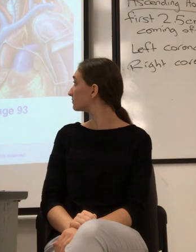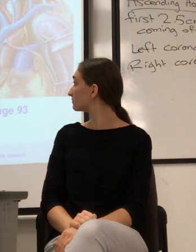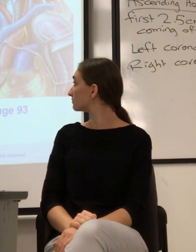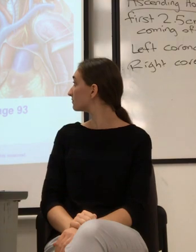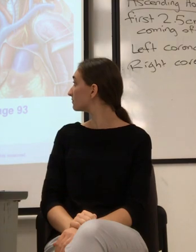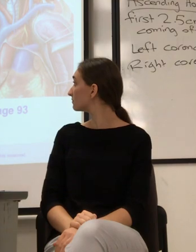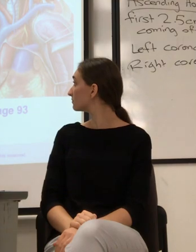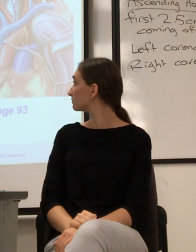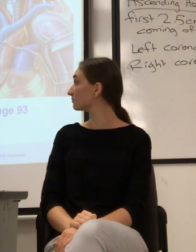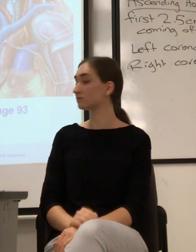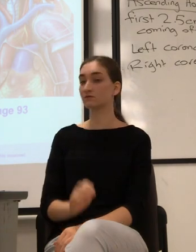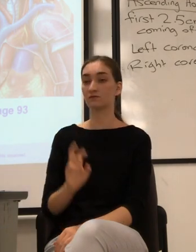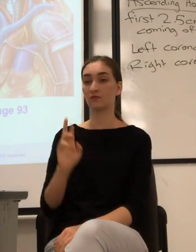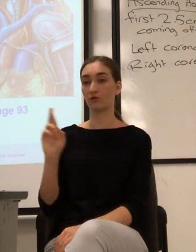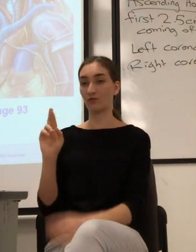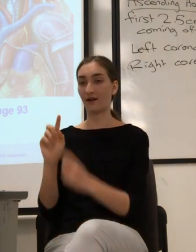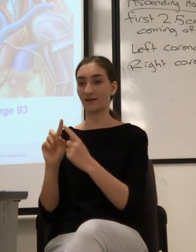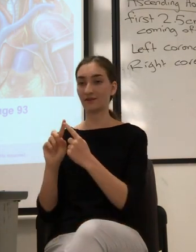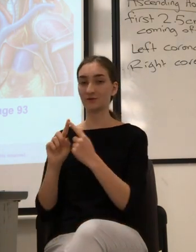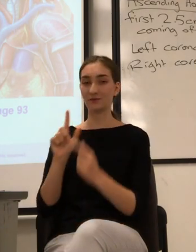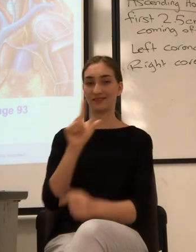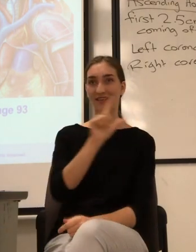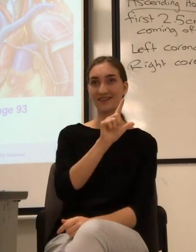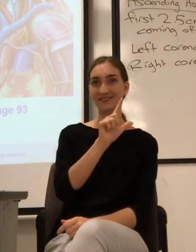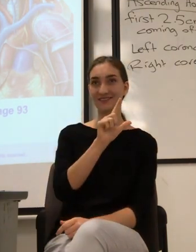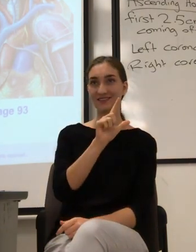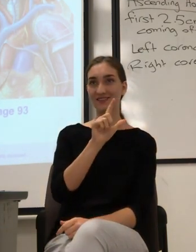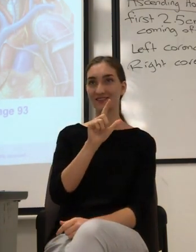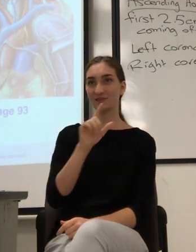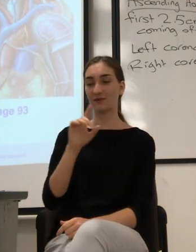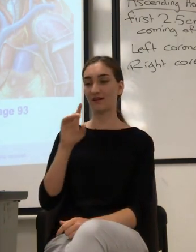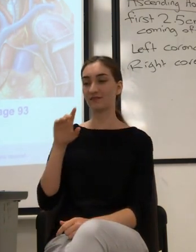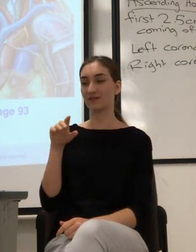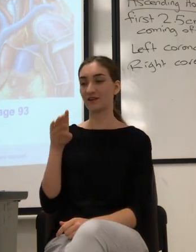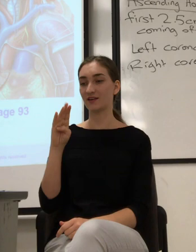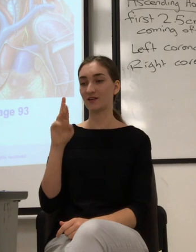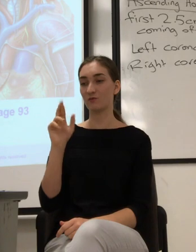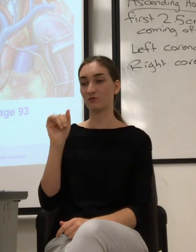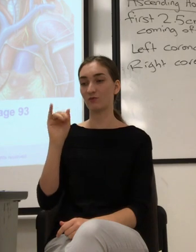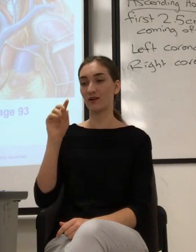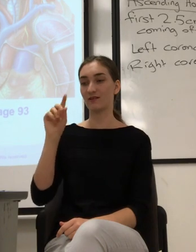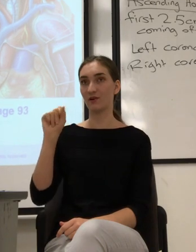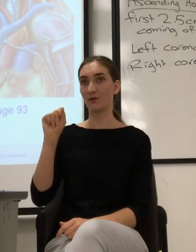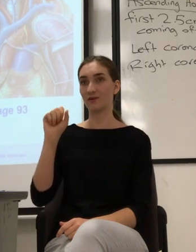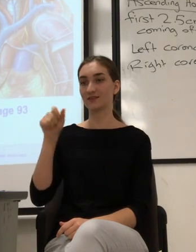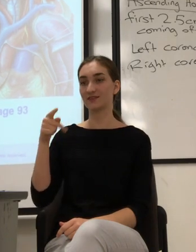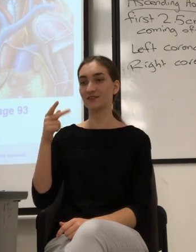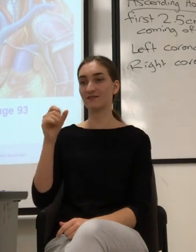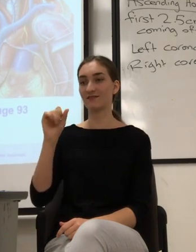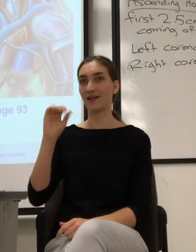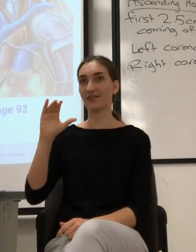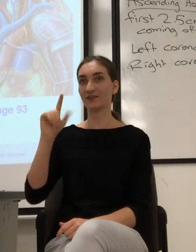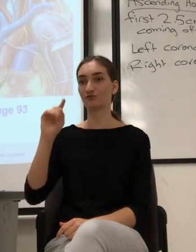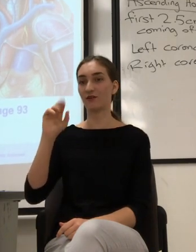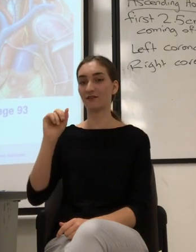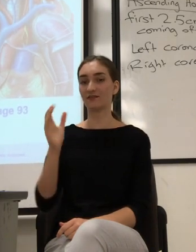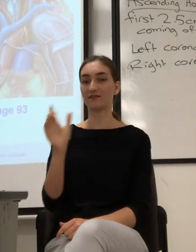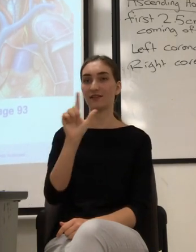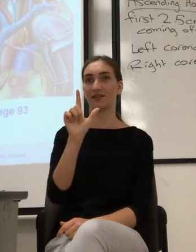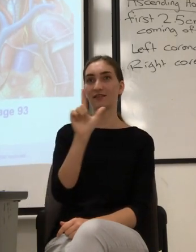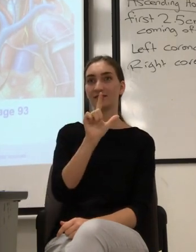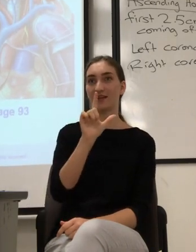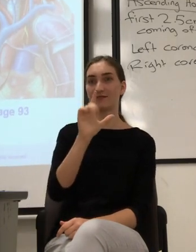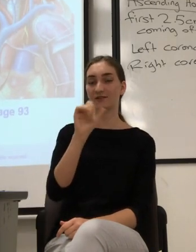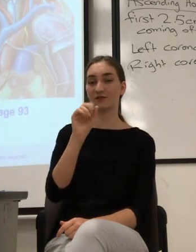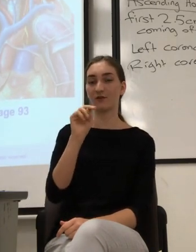From right to left, the branches are brachiocephalic trunk, left common carotid,